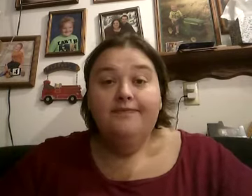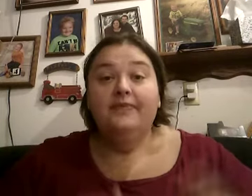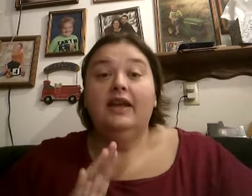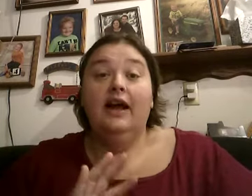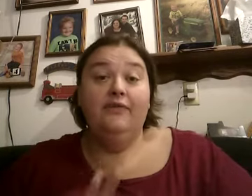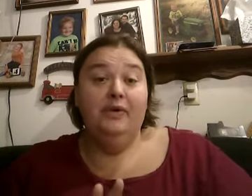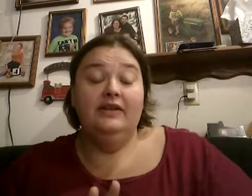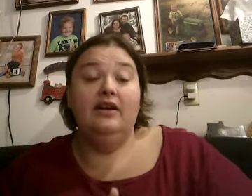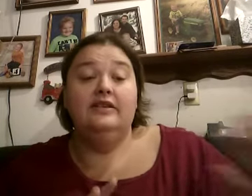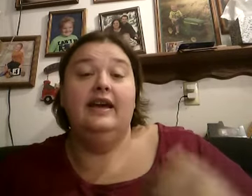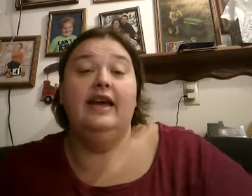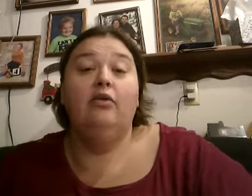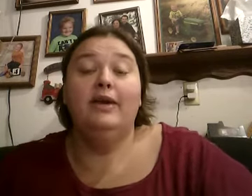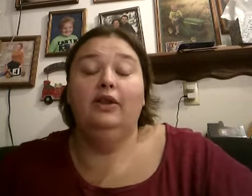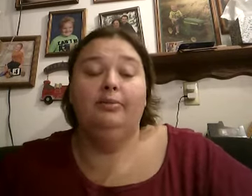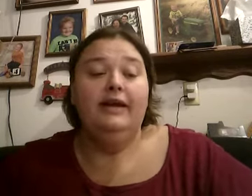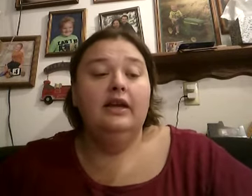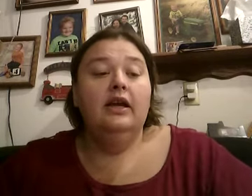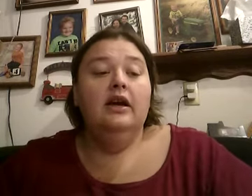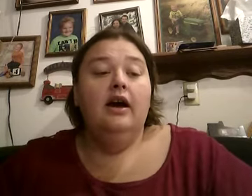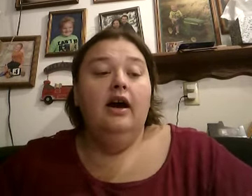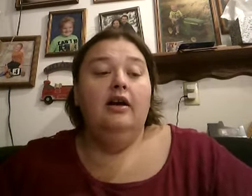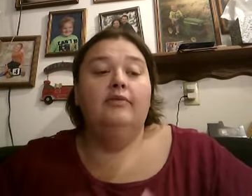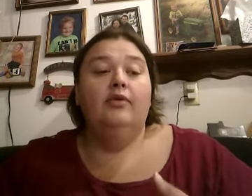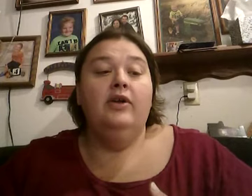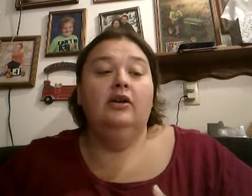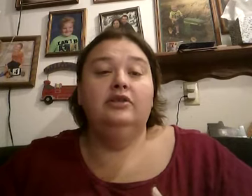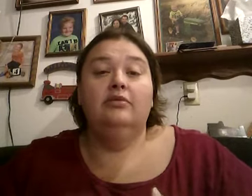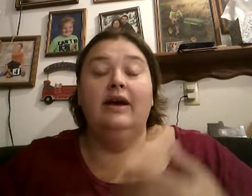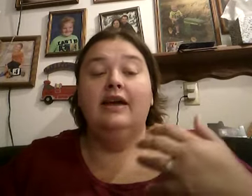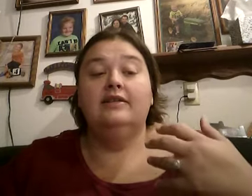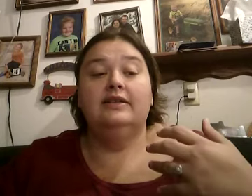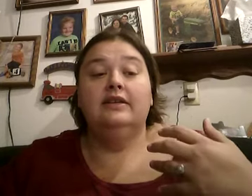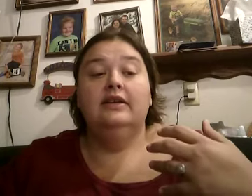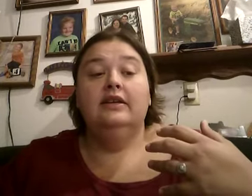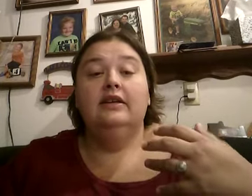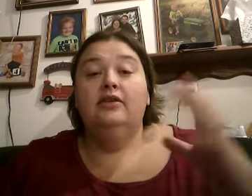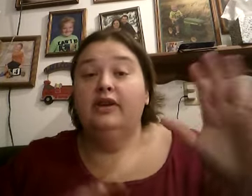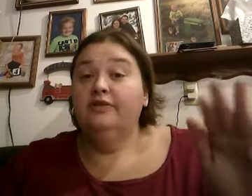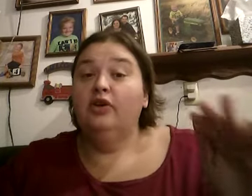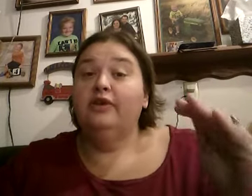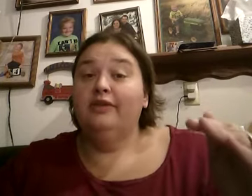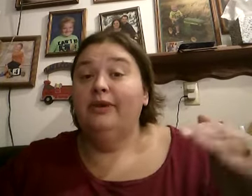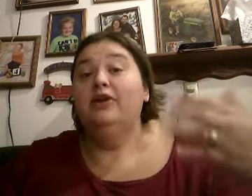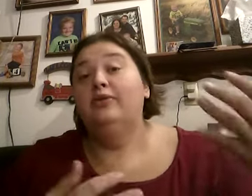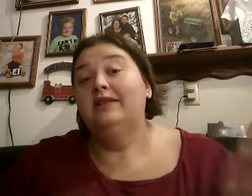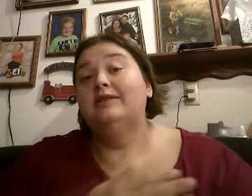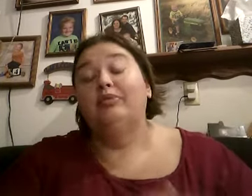that I've picked out. Zach helped me a little bit. We also might, you guys are voting on the three who gets the